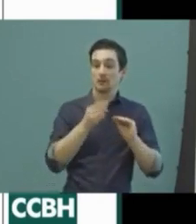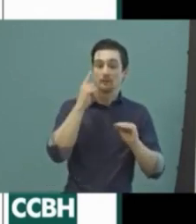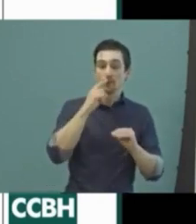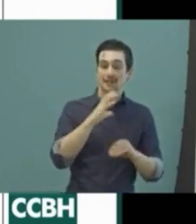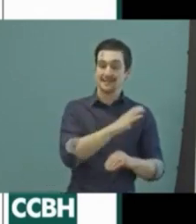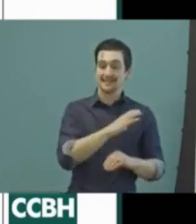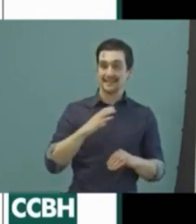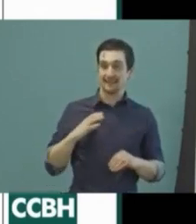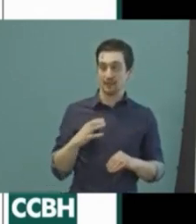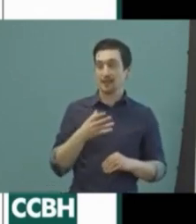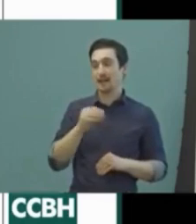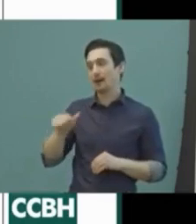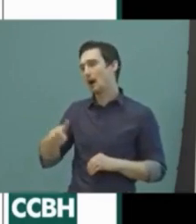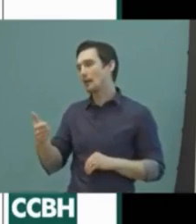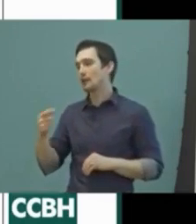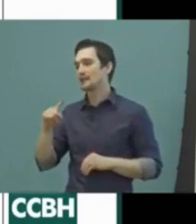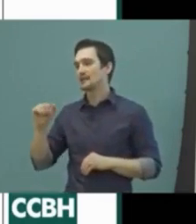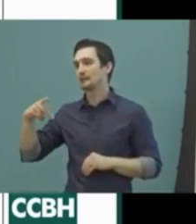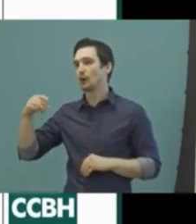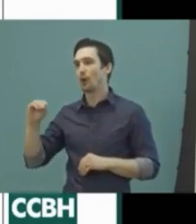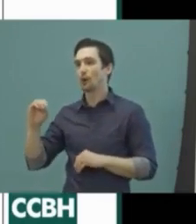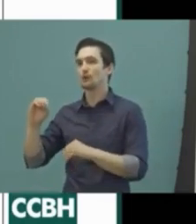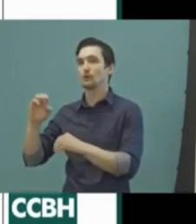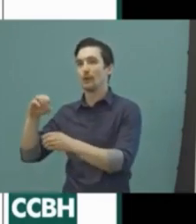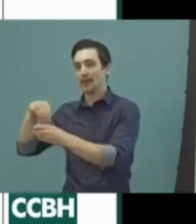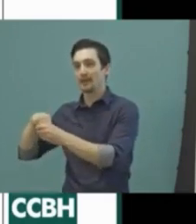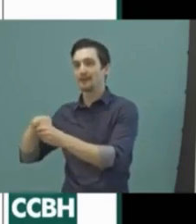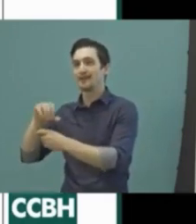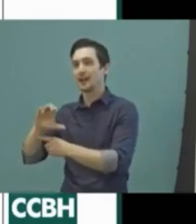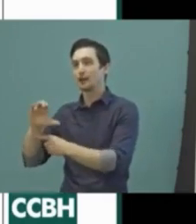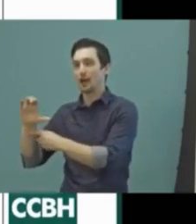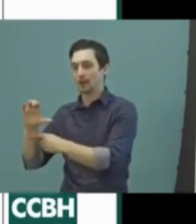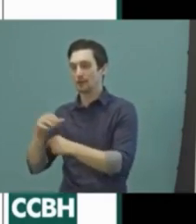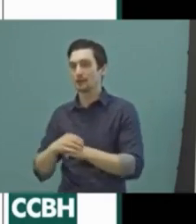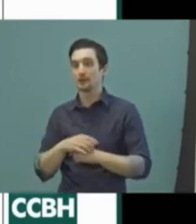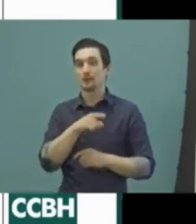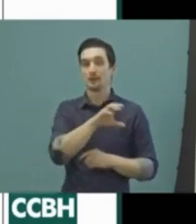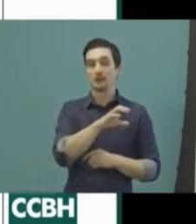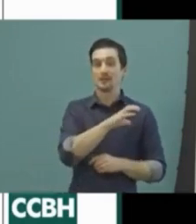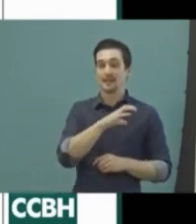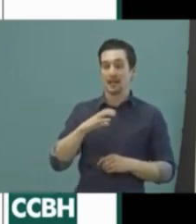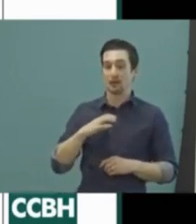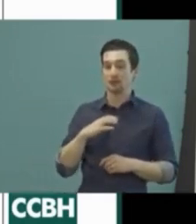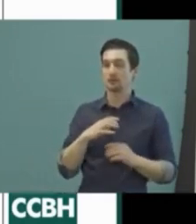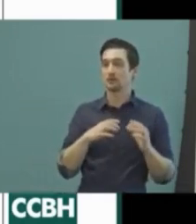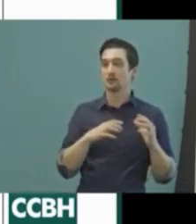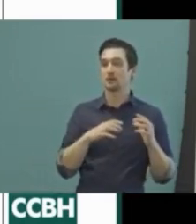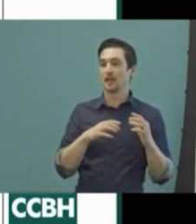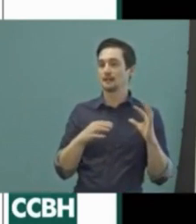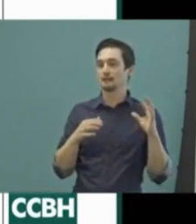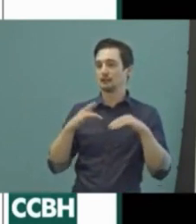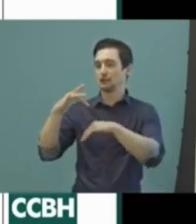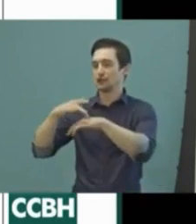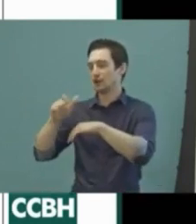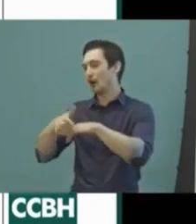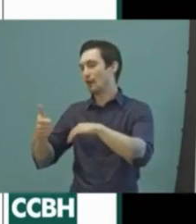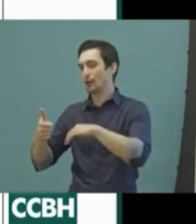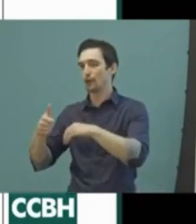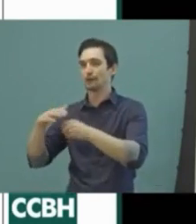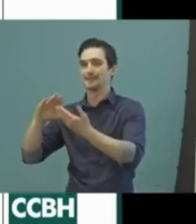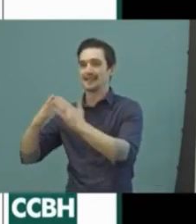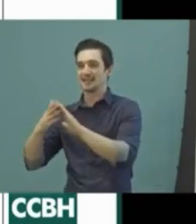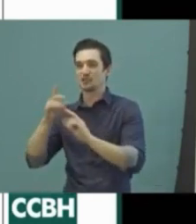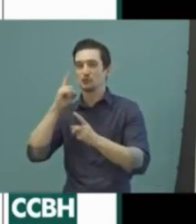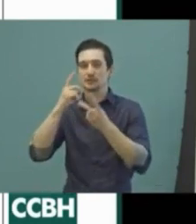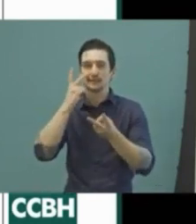the other zip codes in Cuyahoga County. Some of the city of Cleveland zip codes cross into other municipalities, so that's why you see